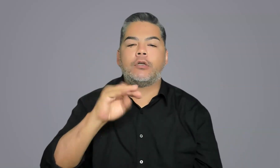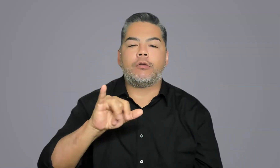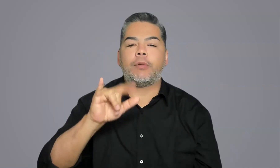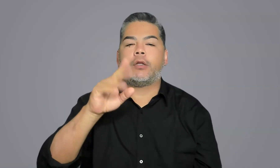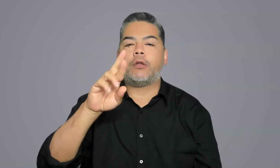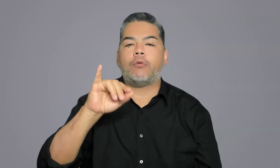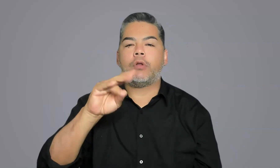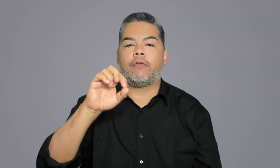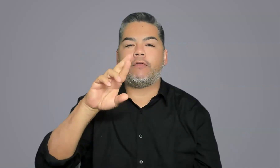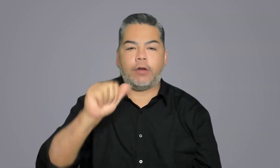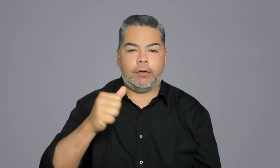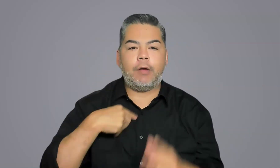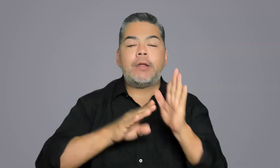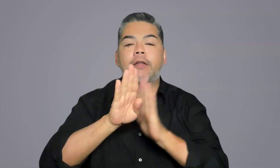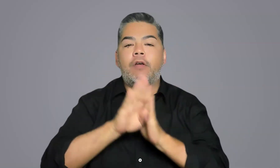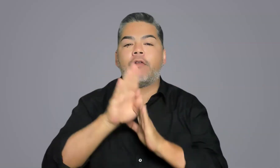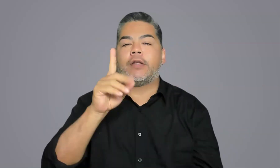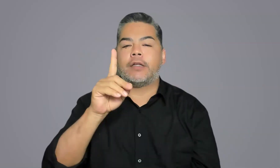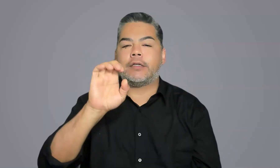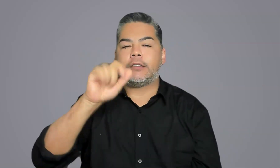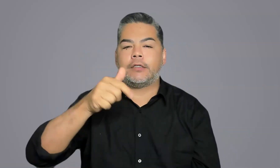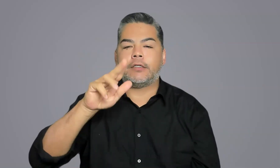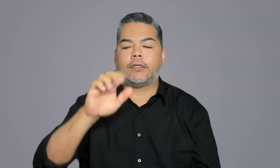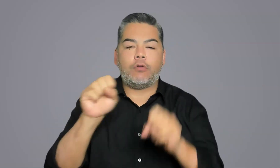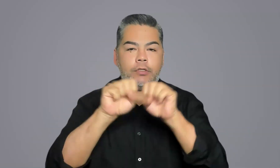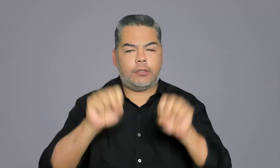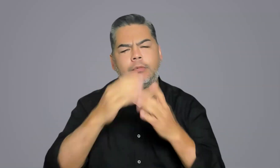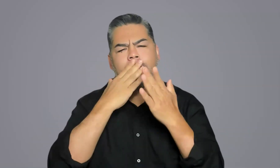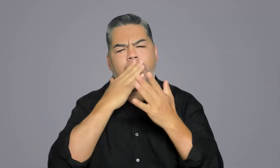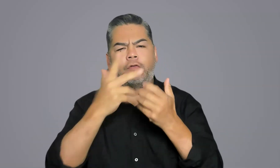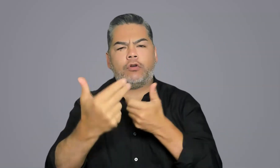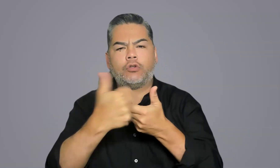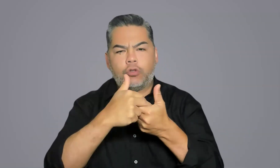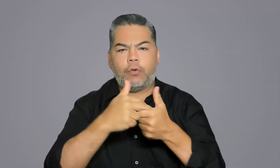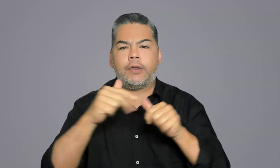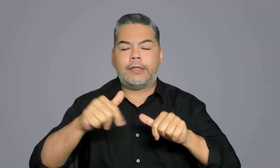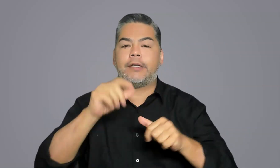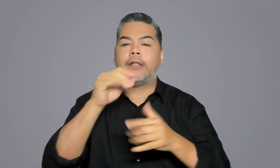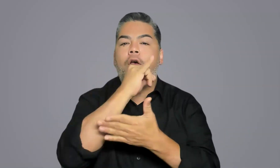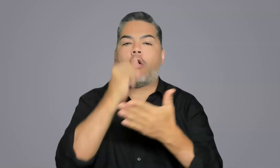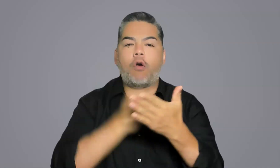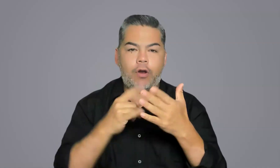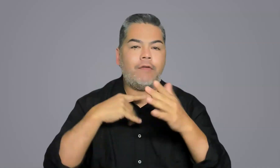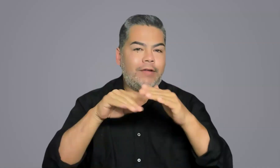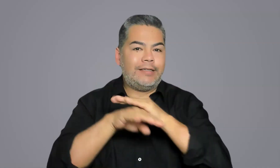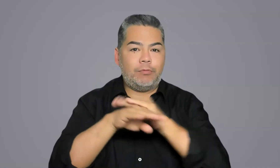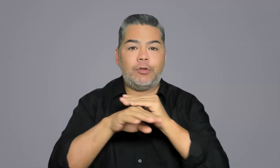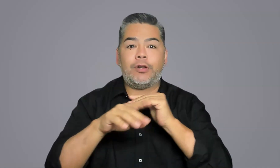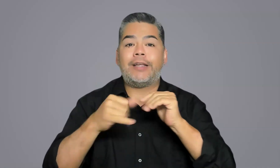you for joining us for The Art of Accessibility, Making Documents Delightfully Inclusive with Samantha